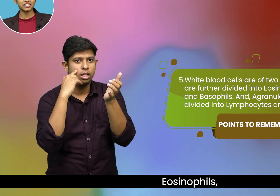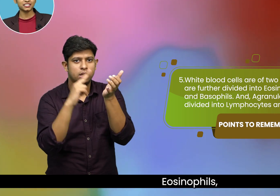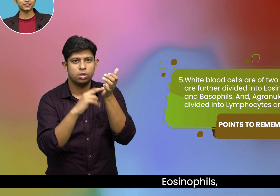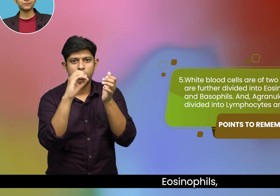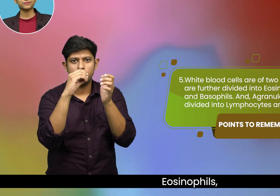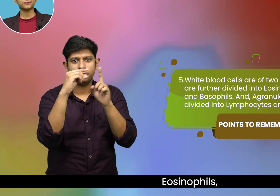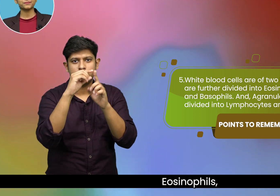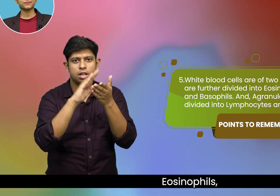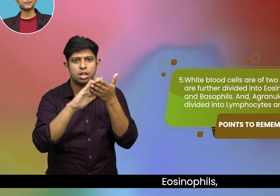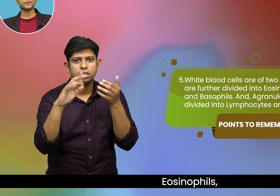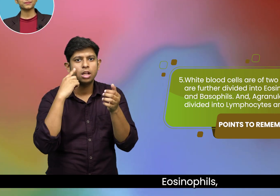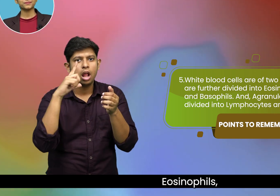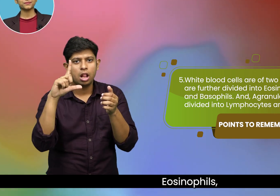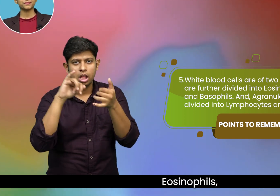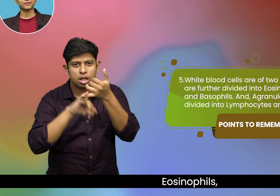eosinophils,